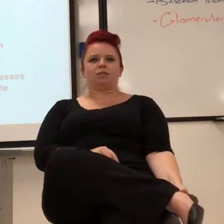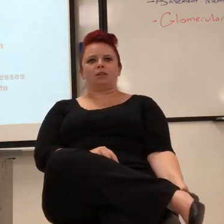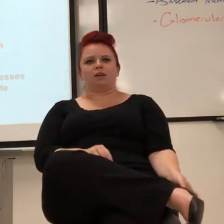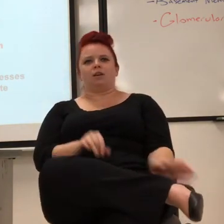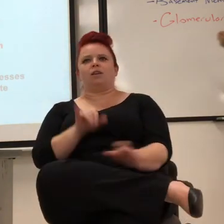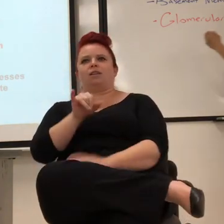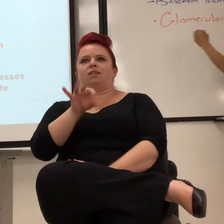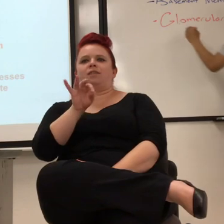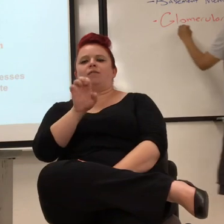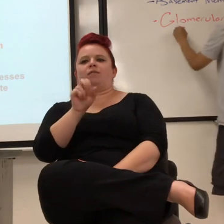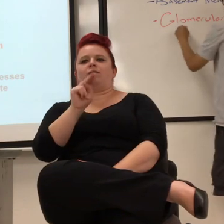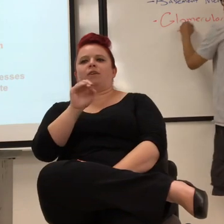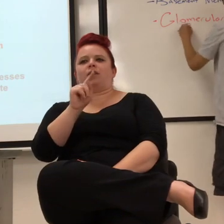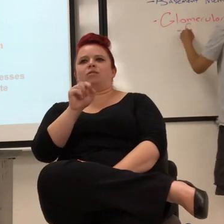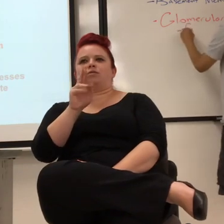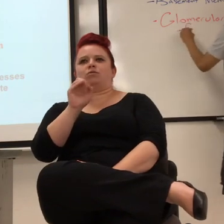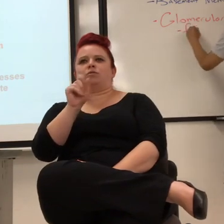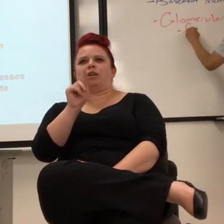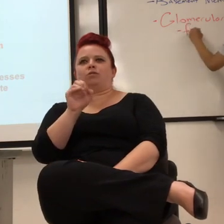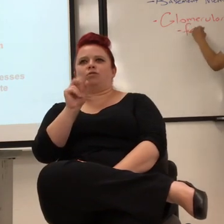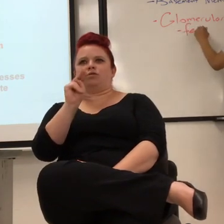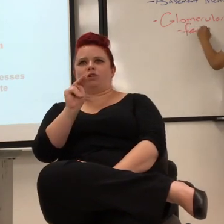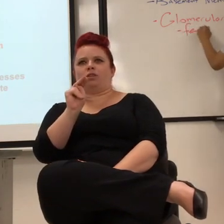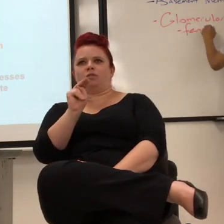That's the fenestration.